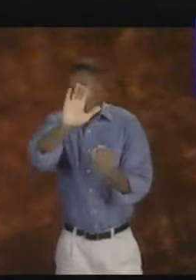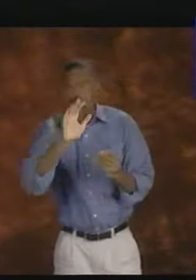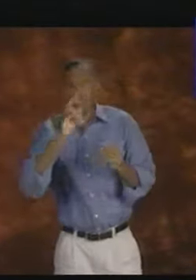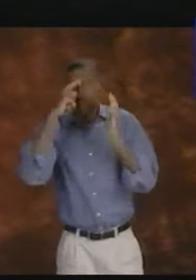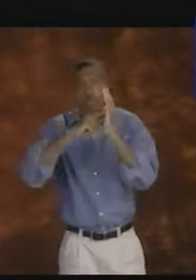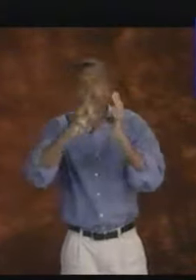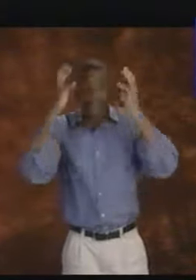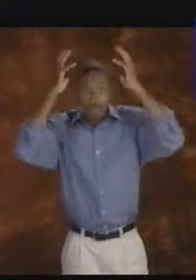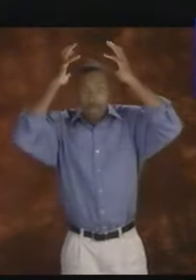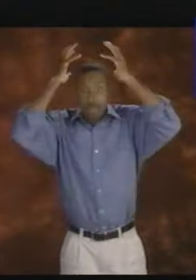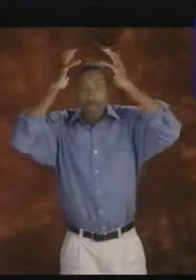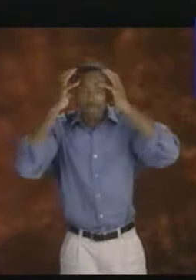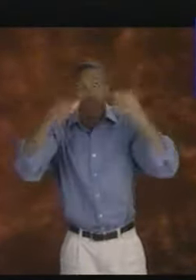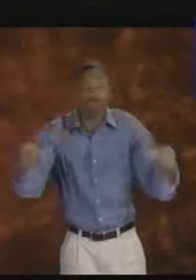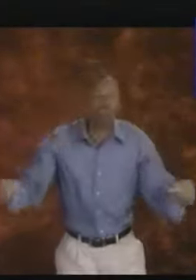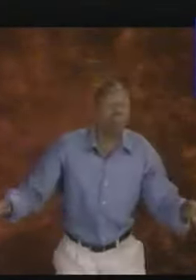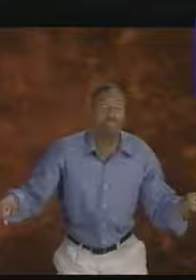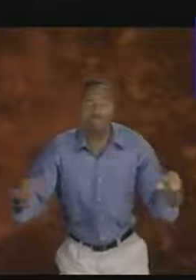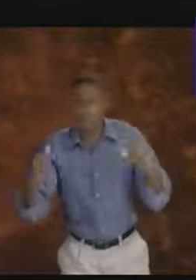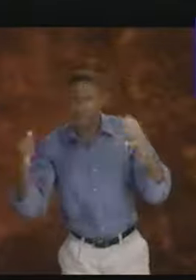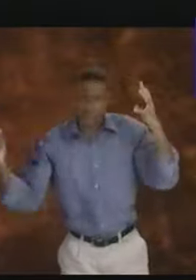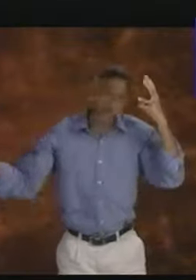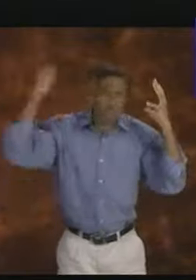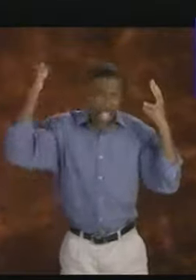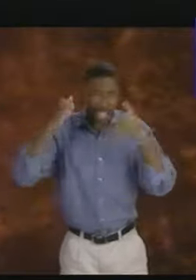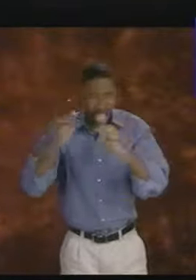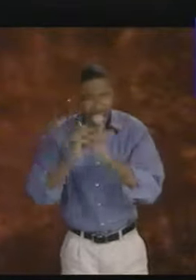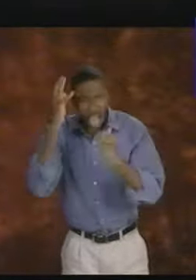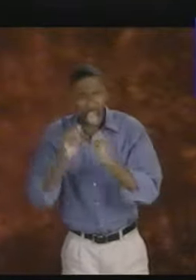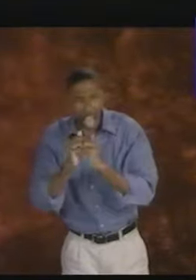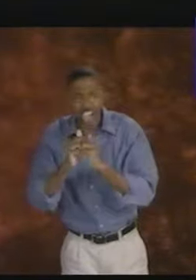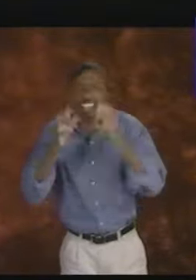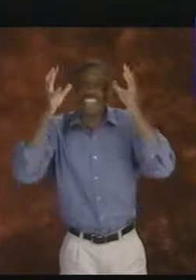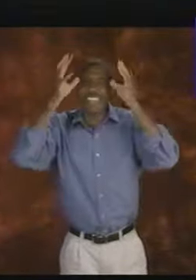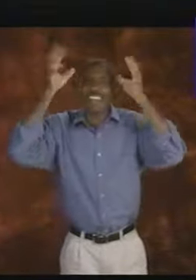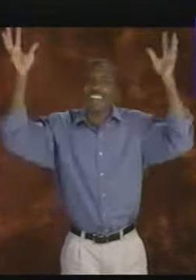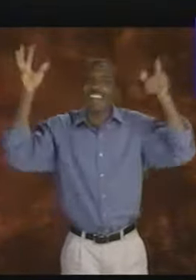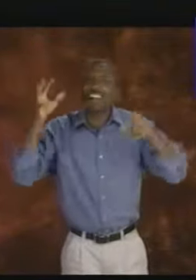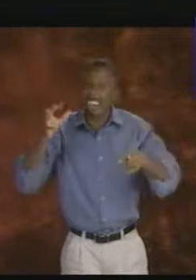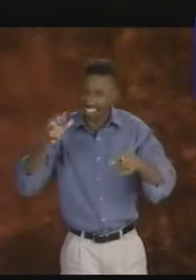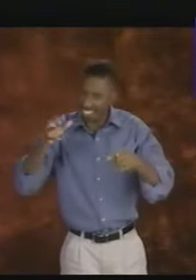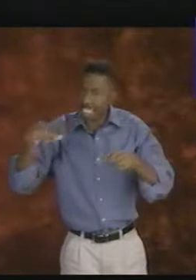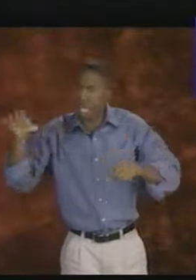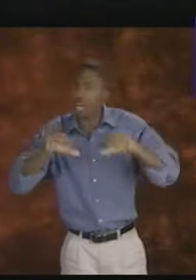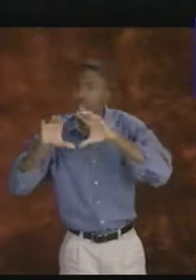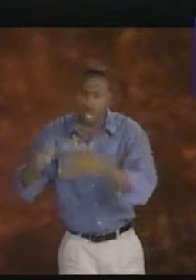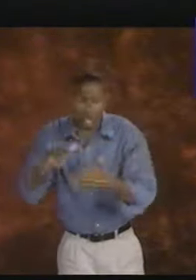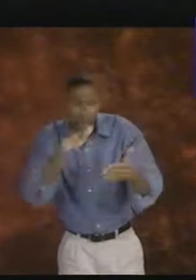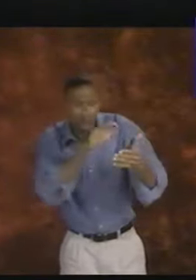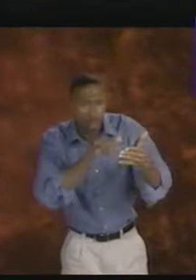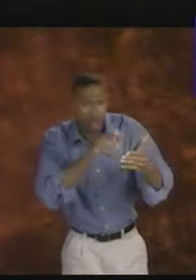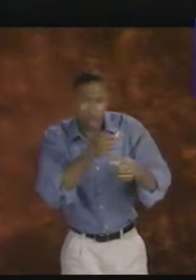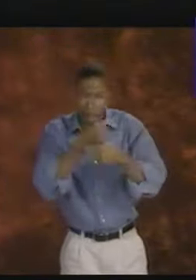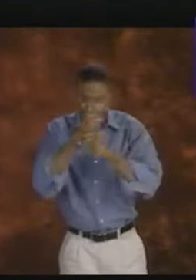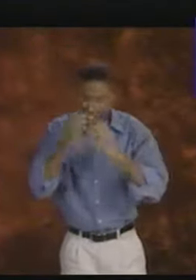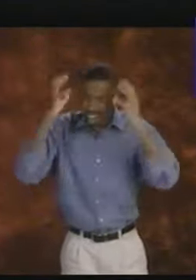That's biomimetic. Oh, one more example. If you look at a motorcycle helmet, you know they're made out of a very hard